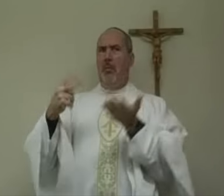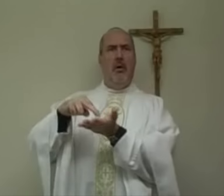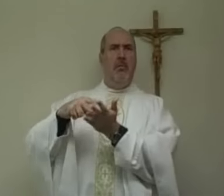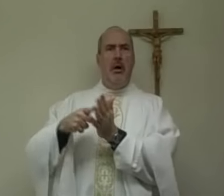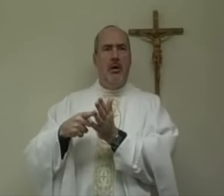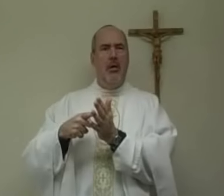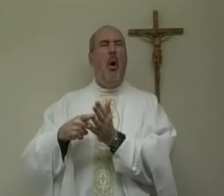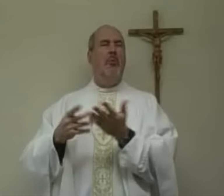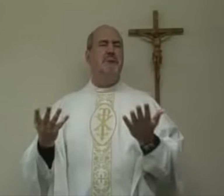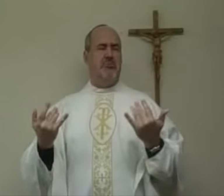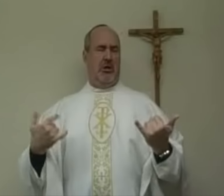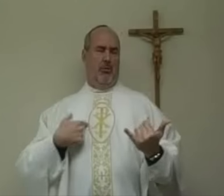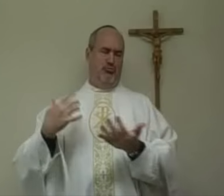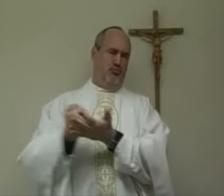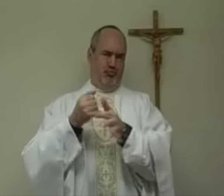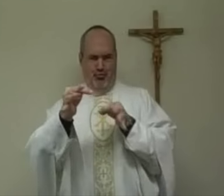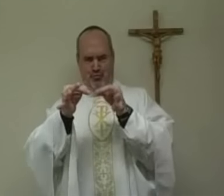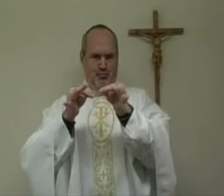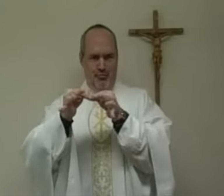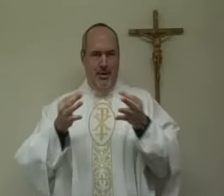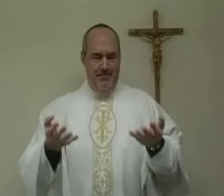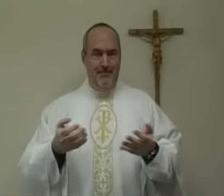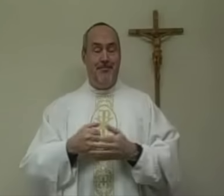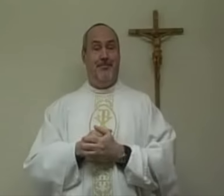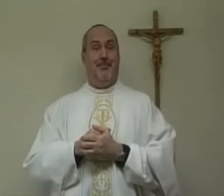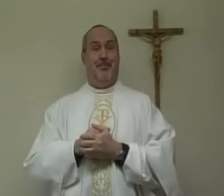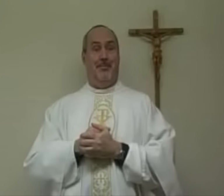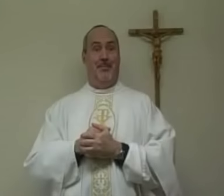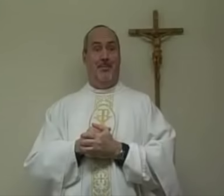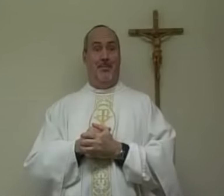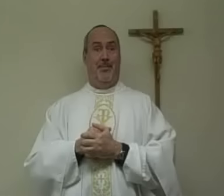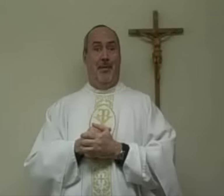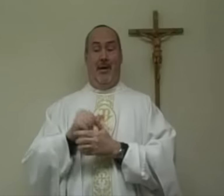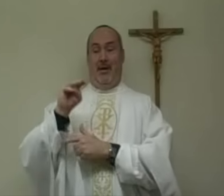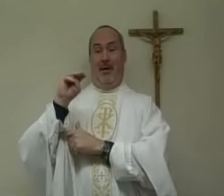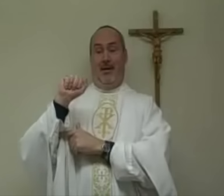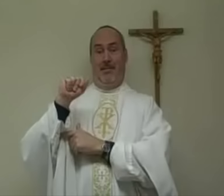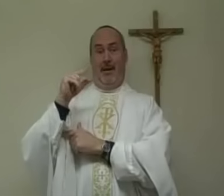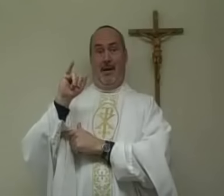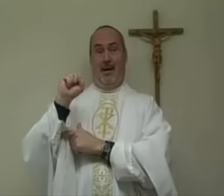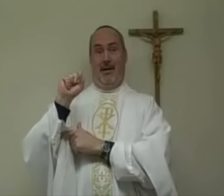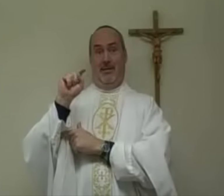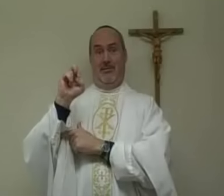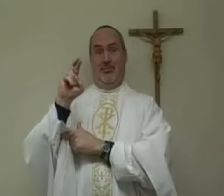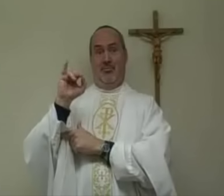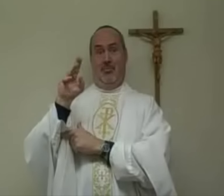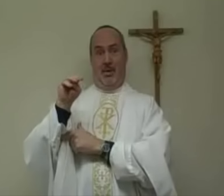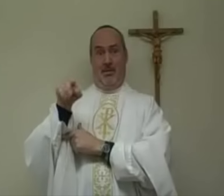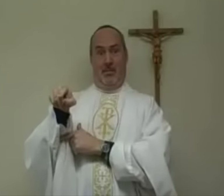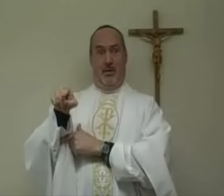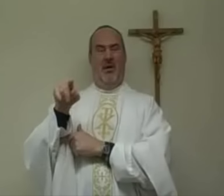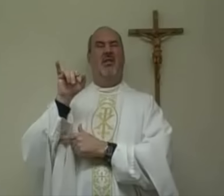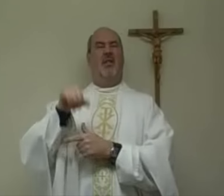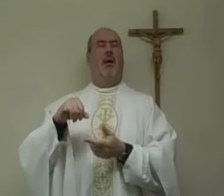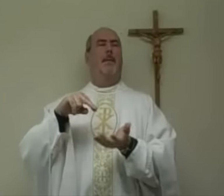means, but some people might not. So I'd like to take the opportunity to walk you through it.